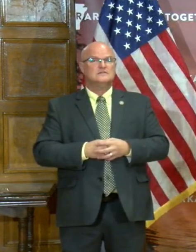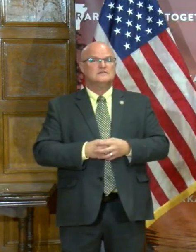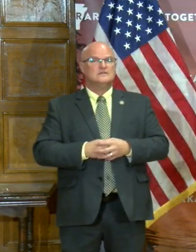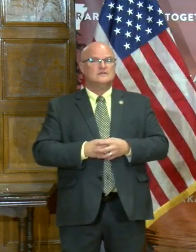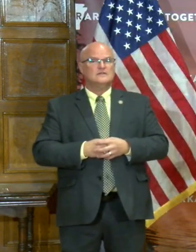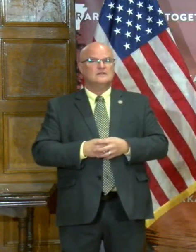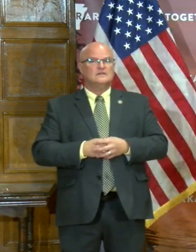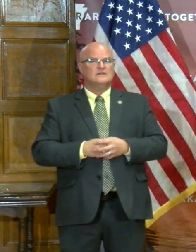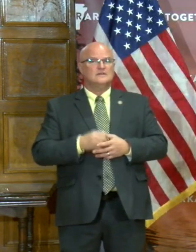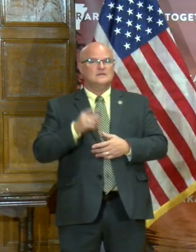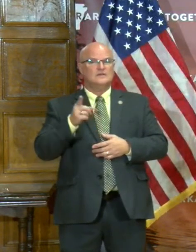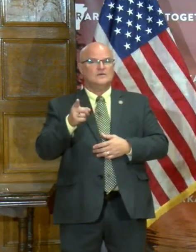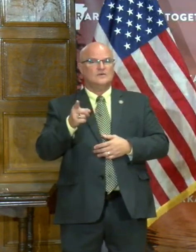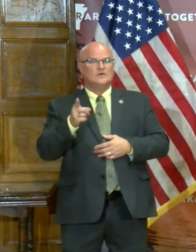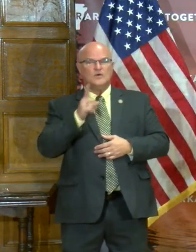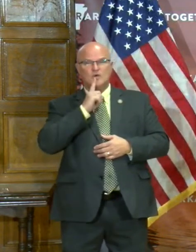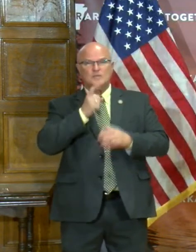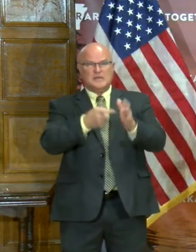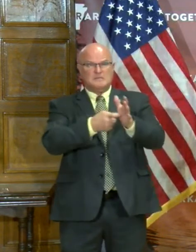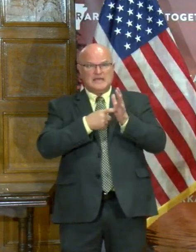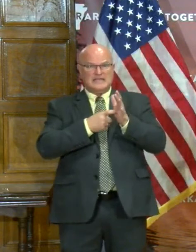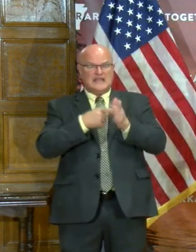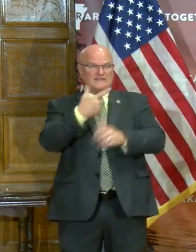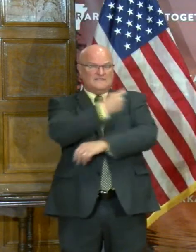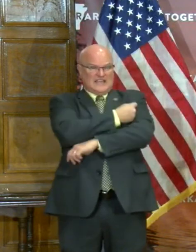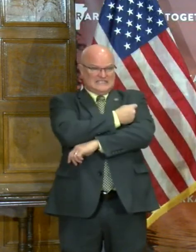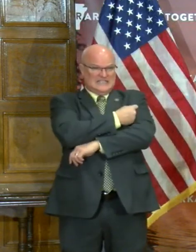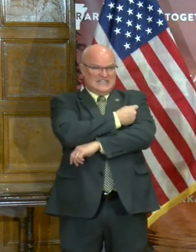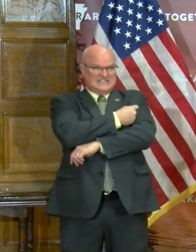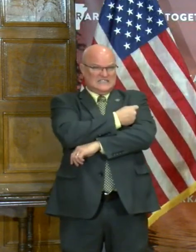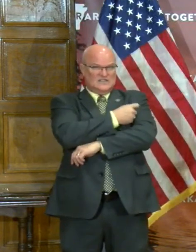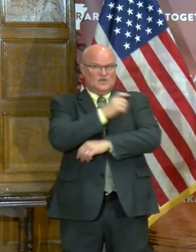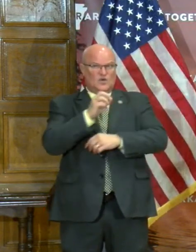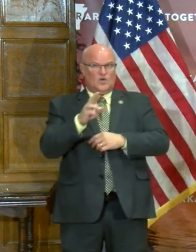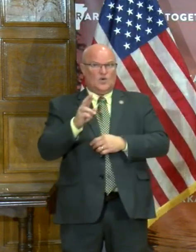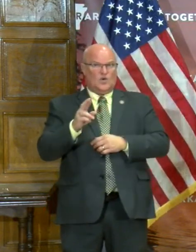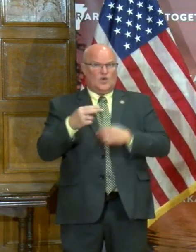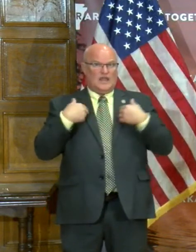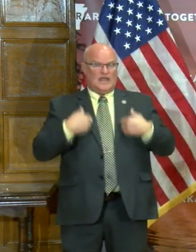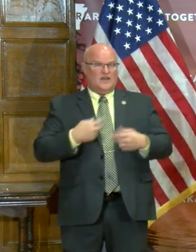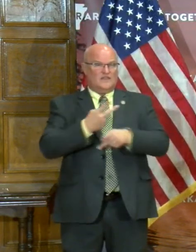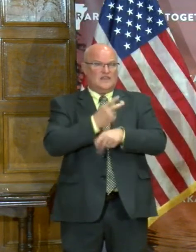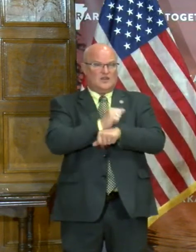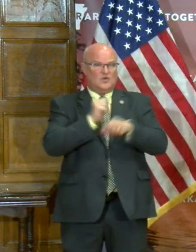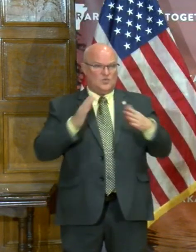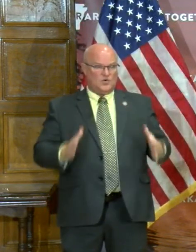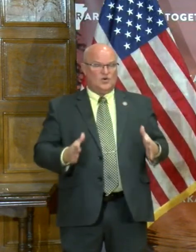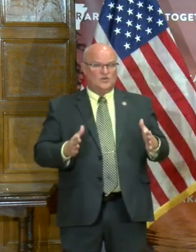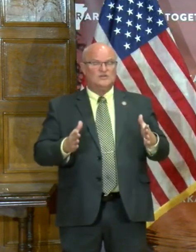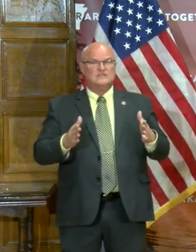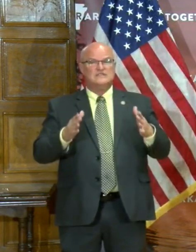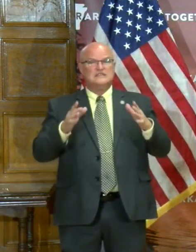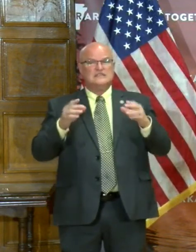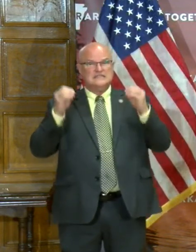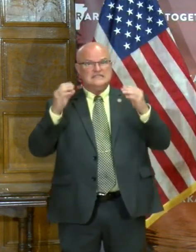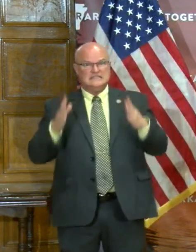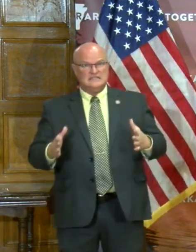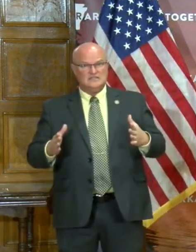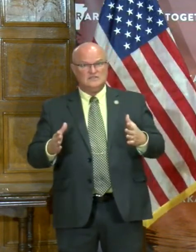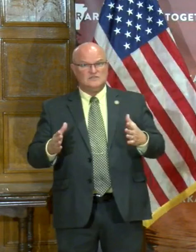there be any mandates on vaccination? Will there be, healthcare workers and make sure you can test it at